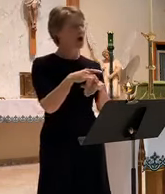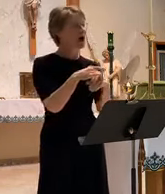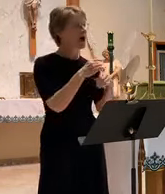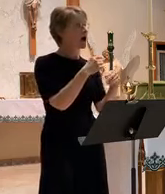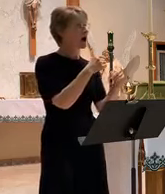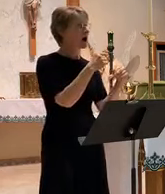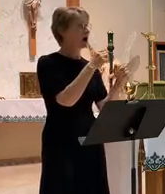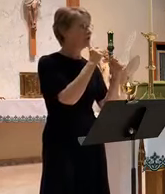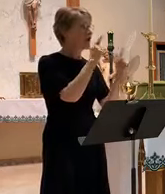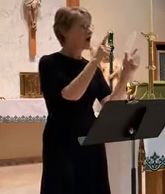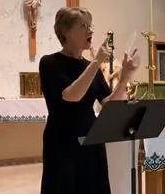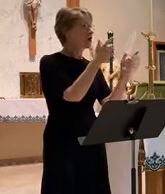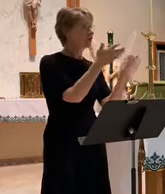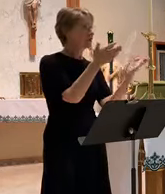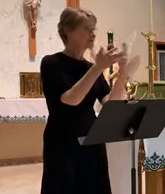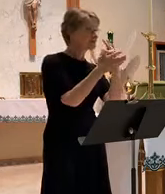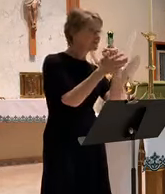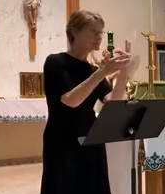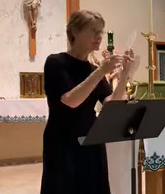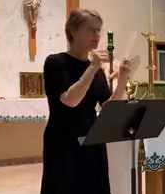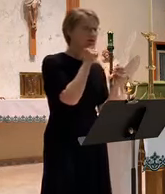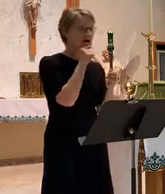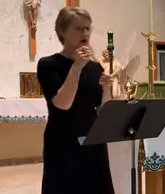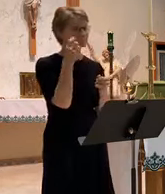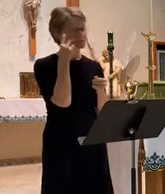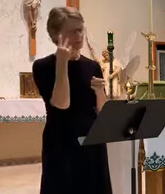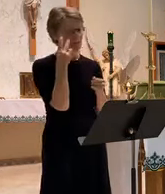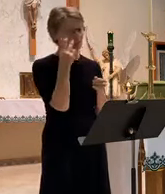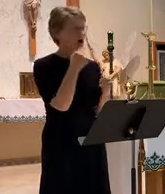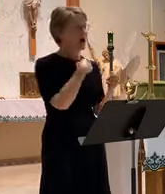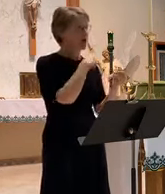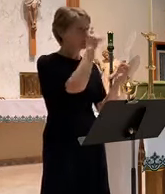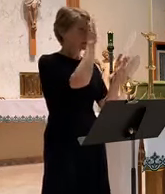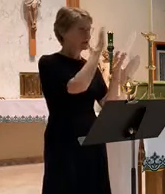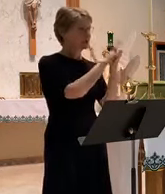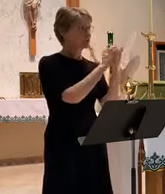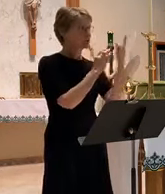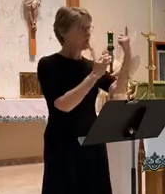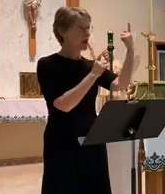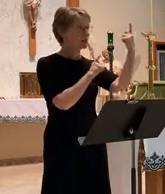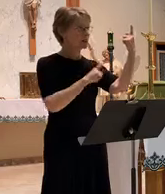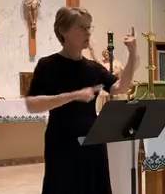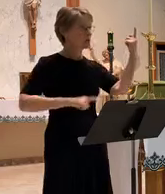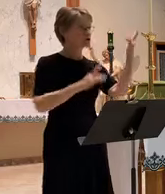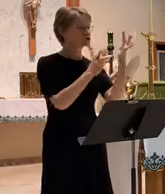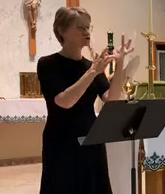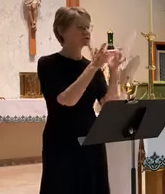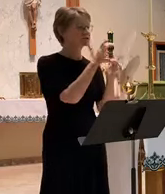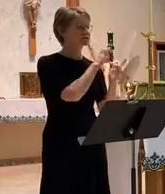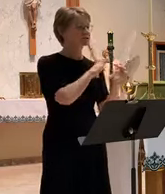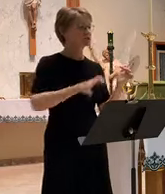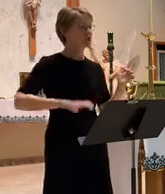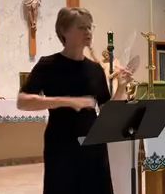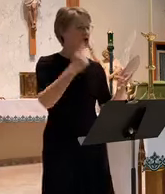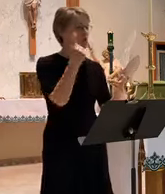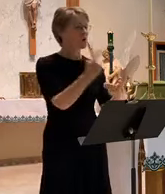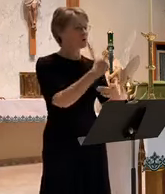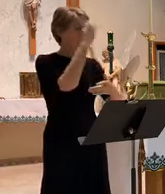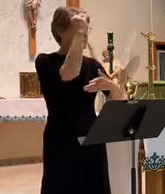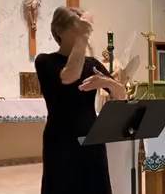things visible and invisible. I believe in one Lord, Jesus Christ, the only begotten Son of